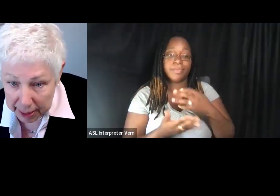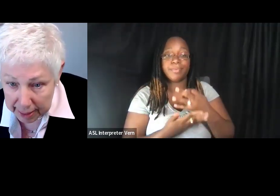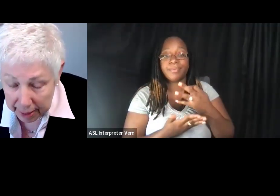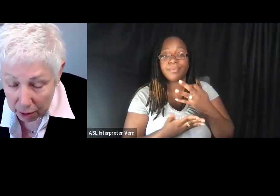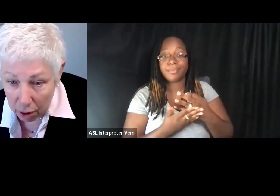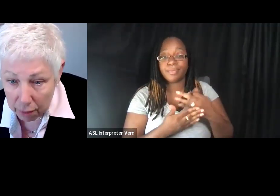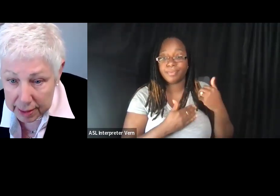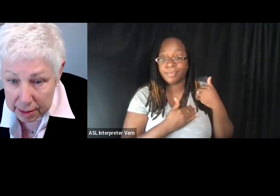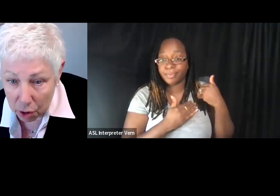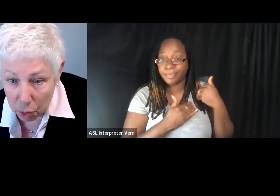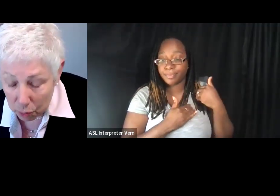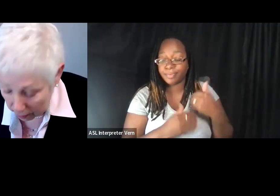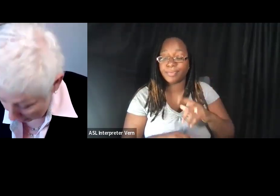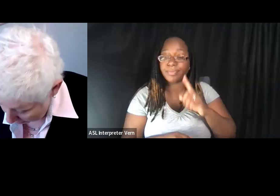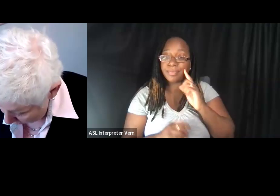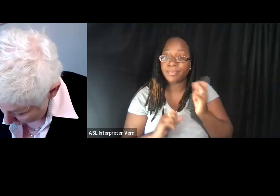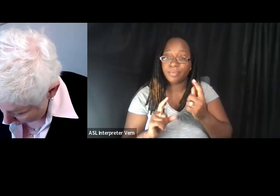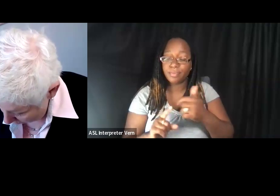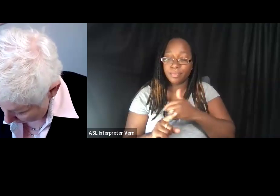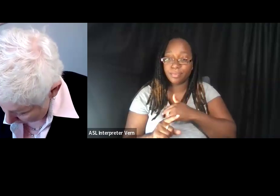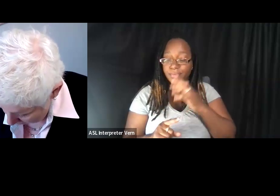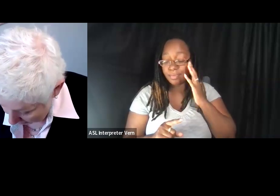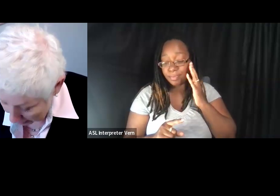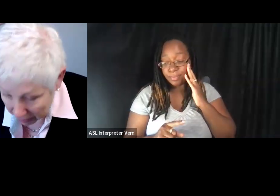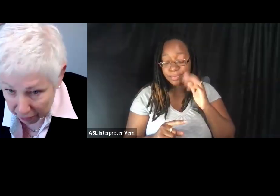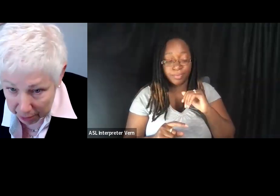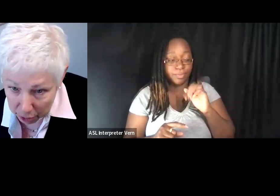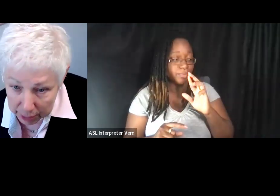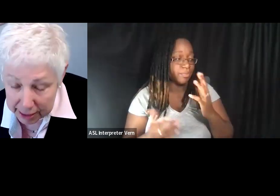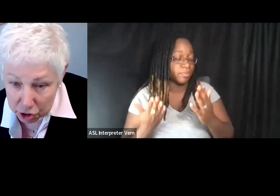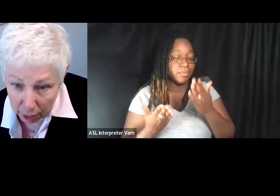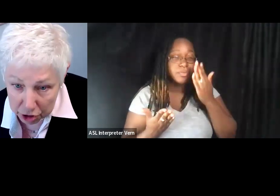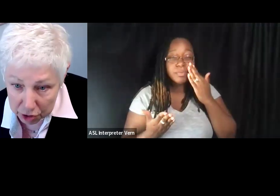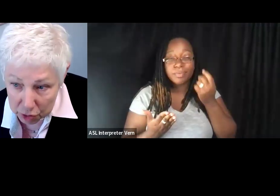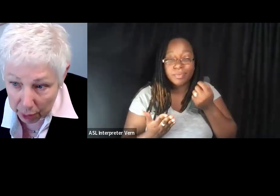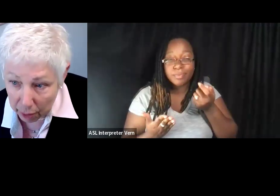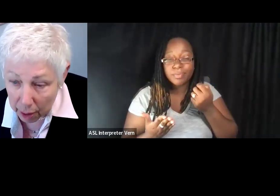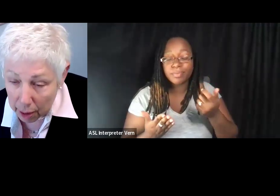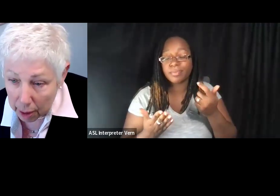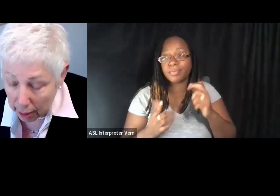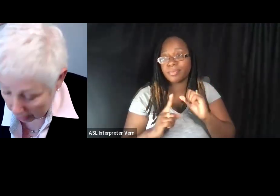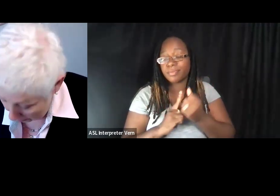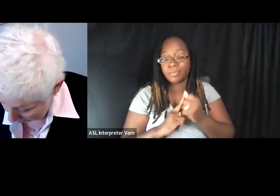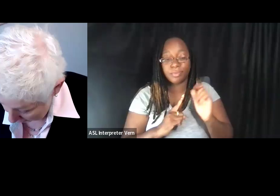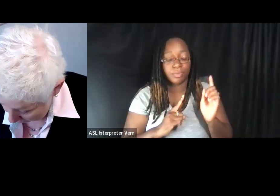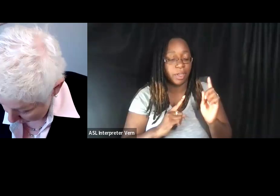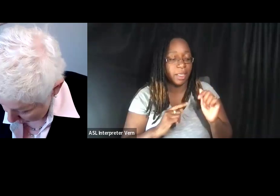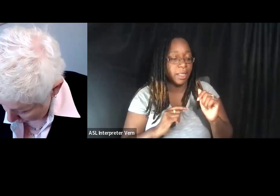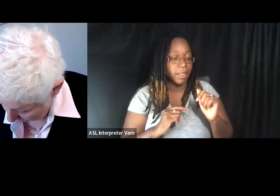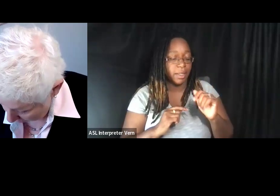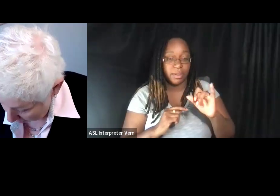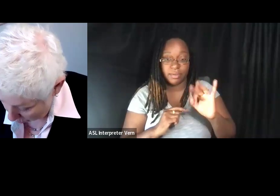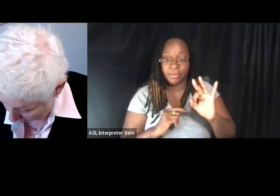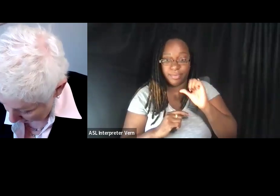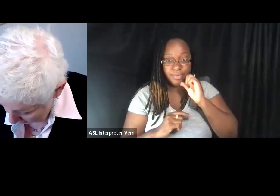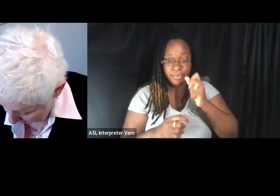responsibilities, because I think all of us know of or may be familiar with situations where if you